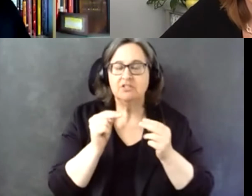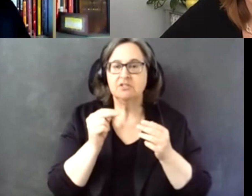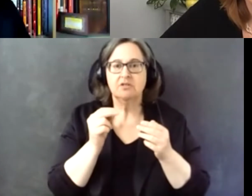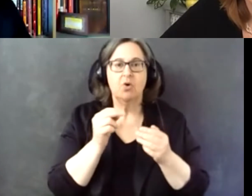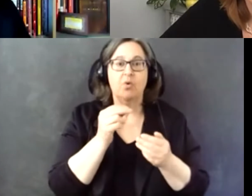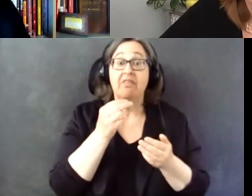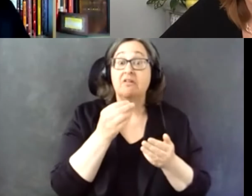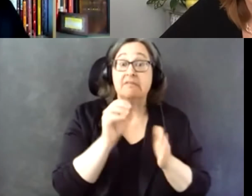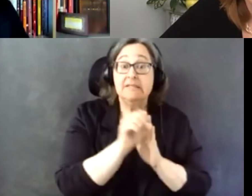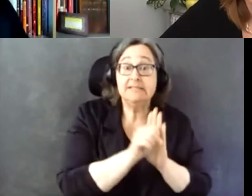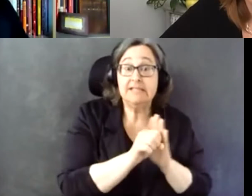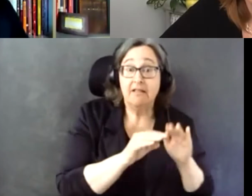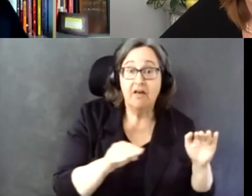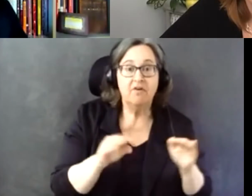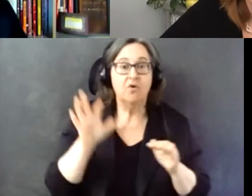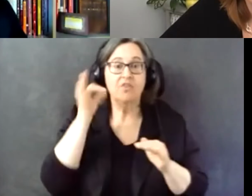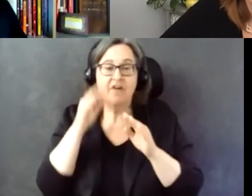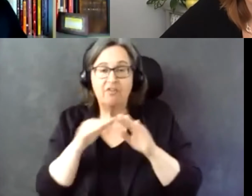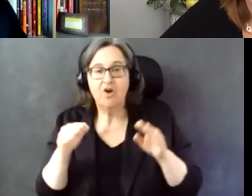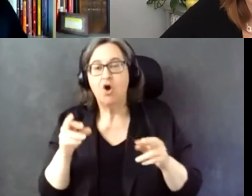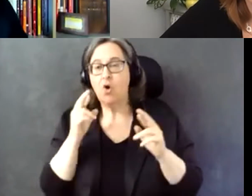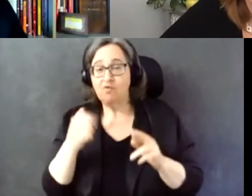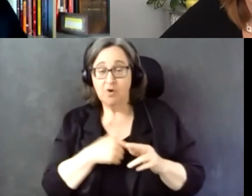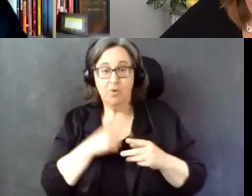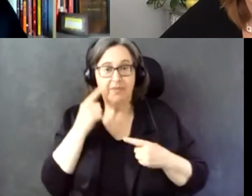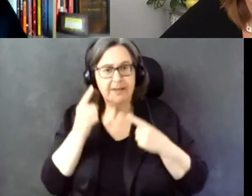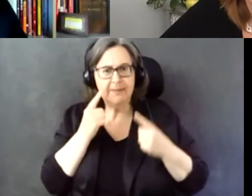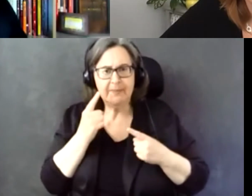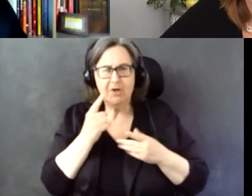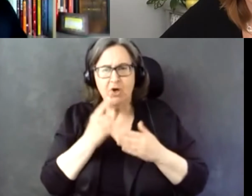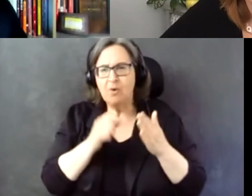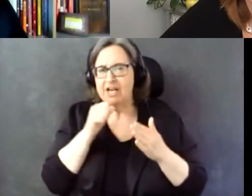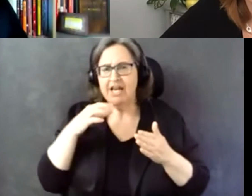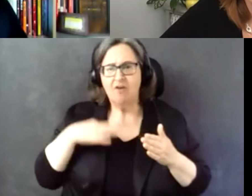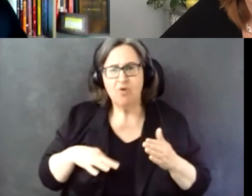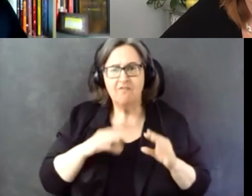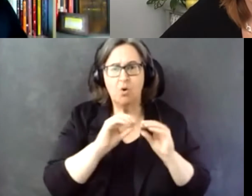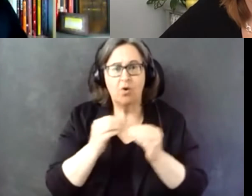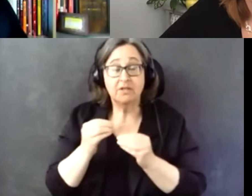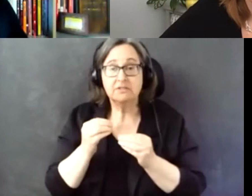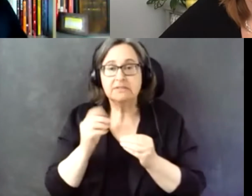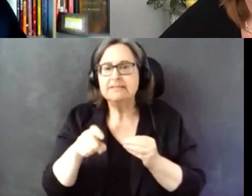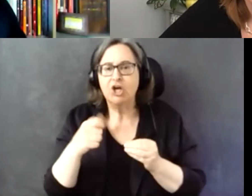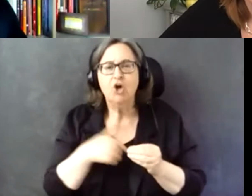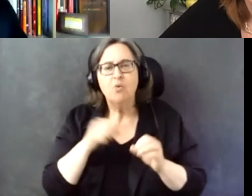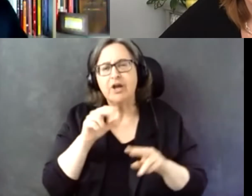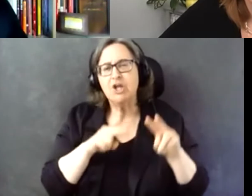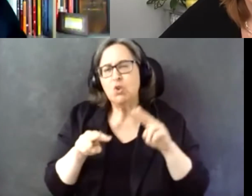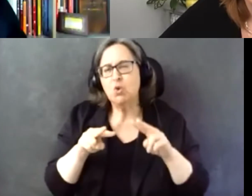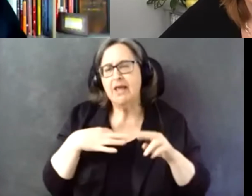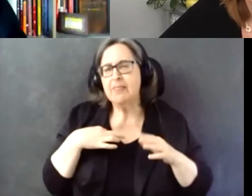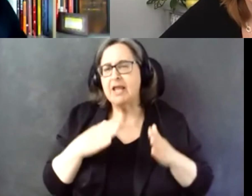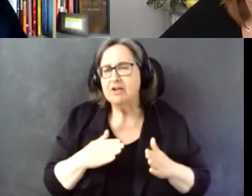federal level but hopefully when we're thinking about what non-profits need we can look closely at candidates